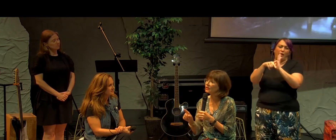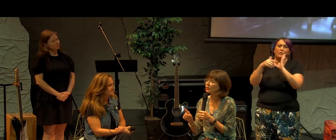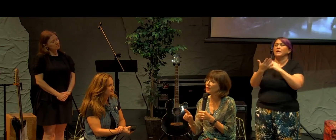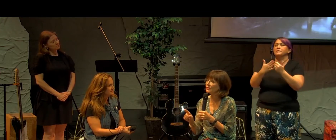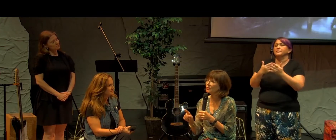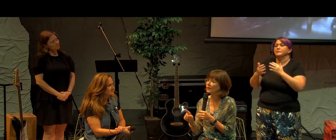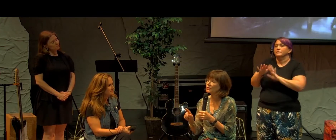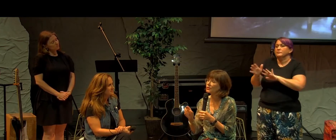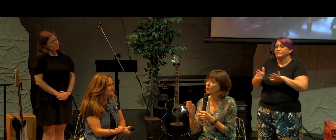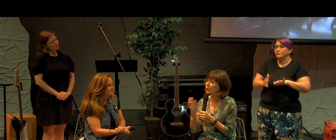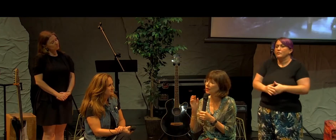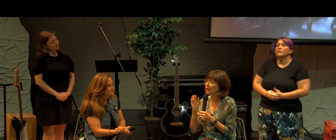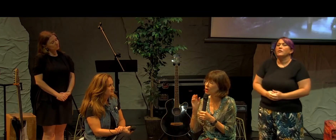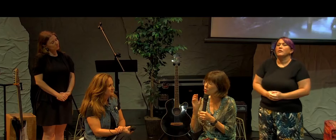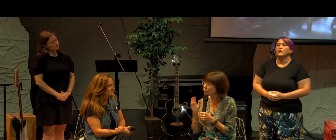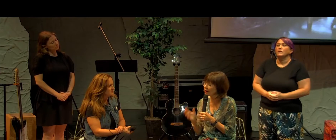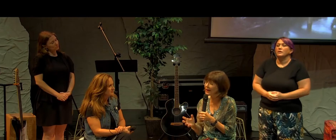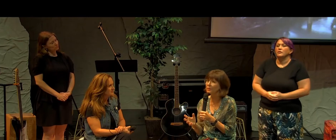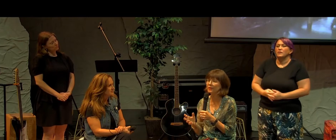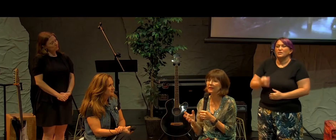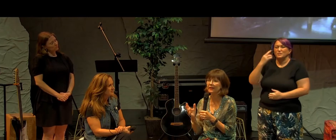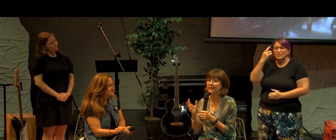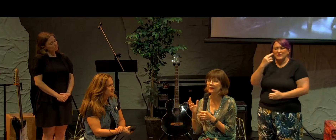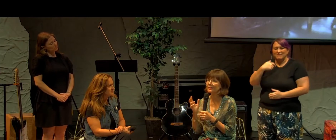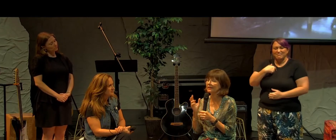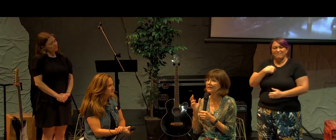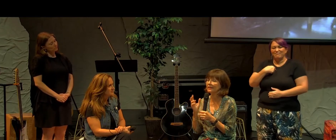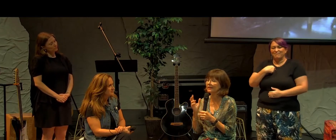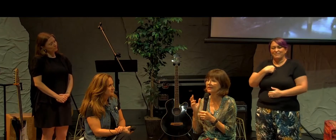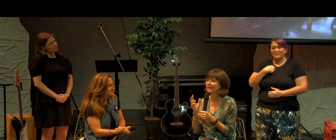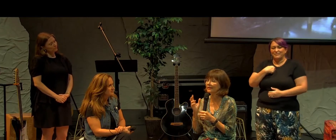think the reason why it was so incredibly